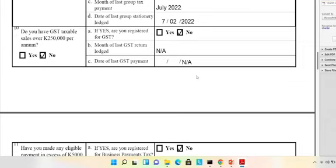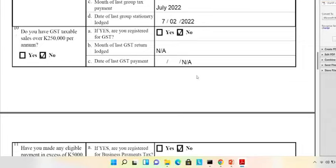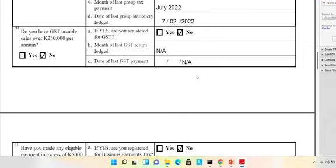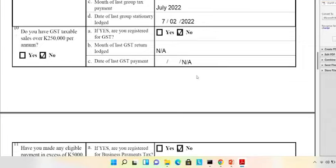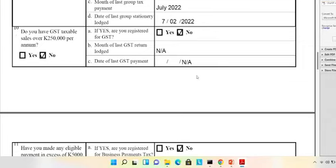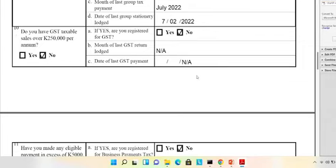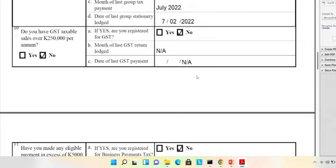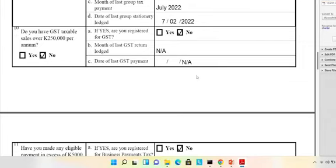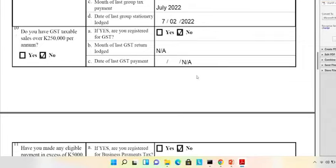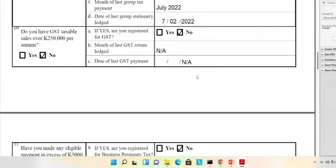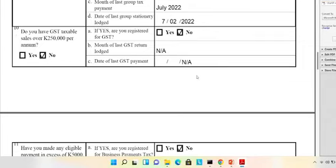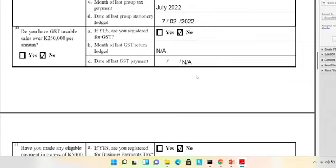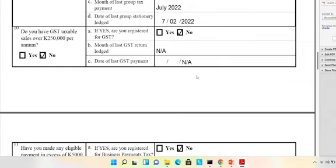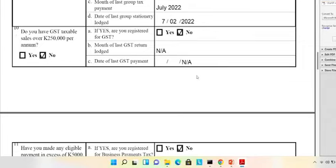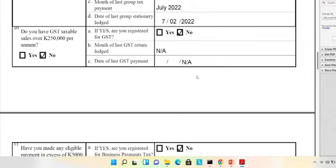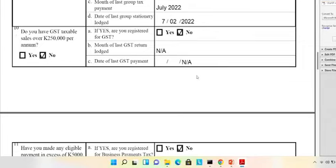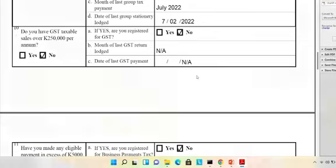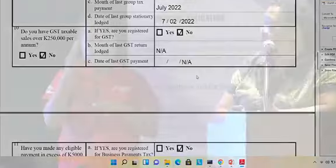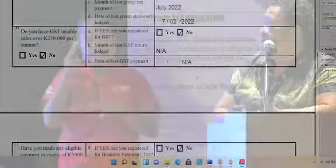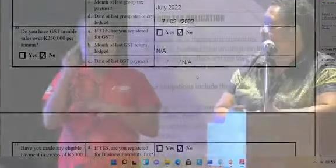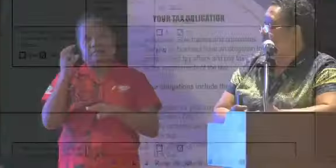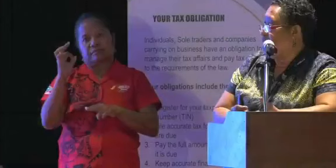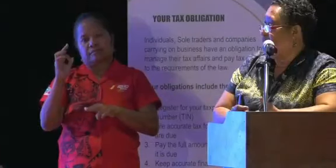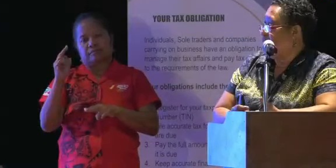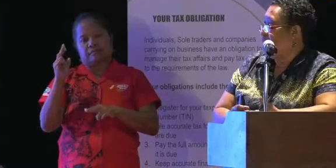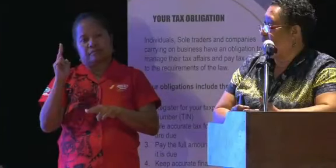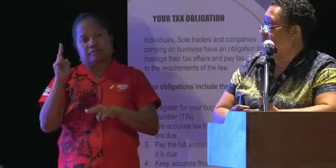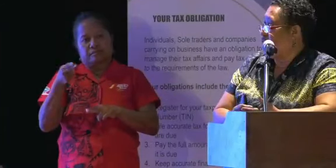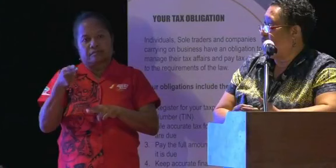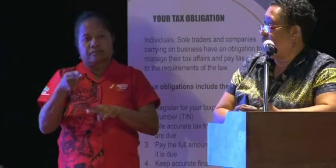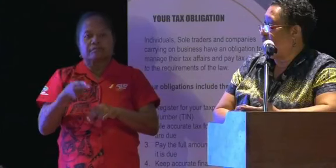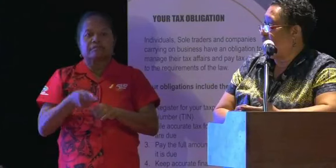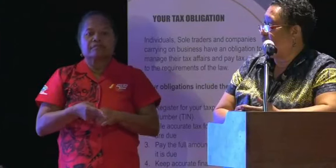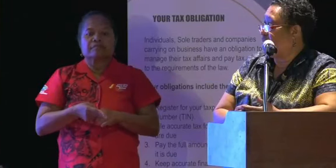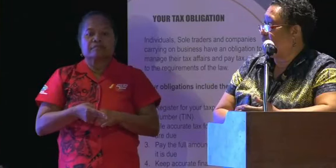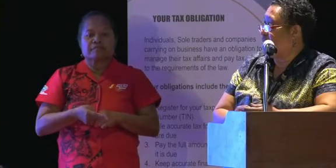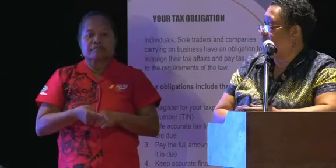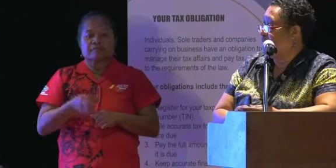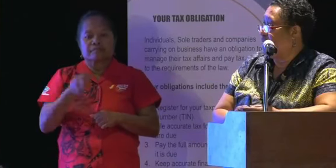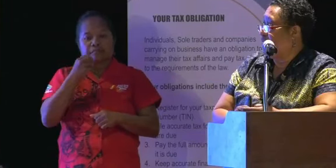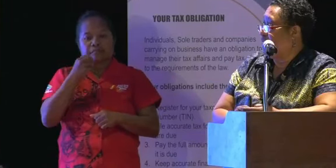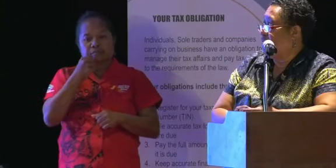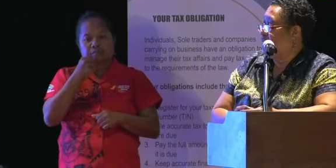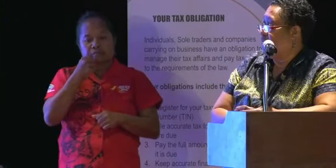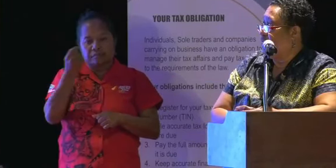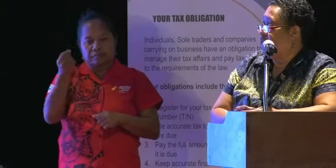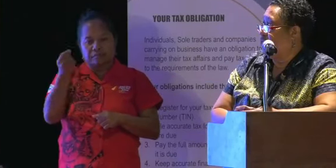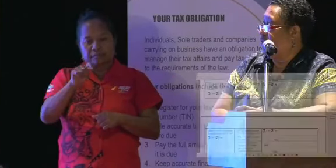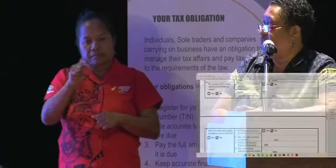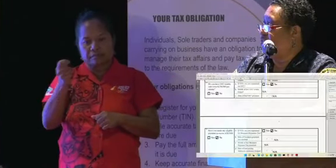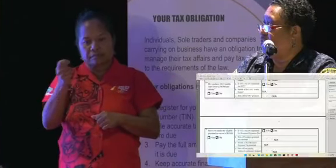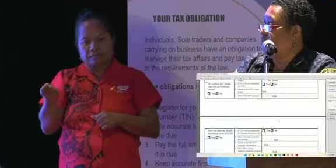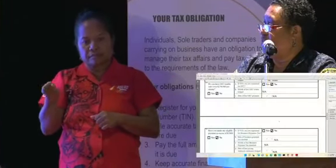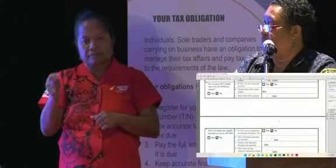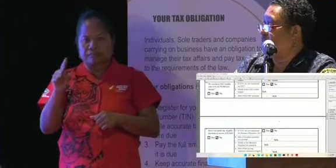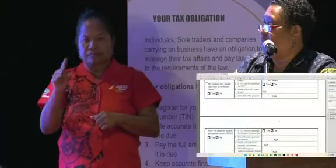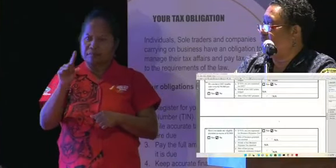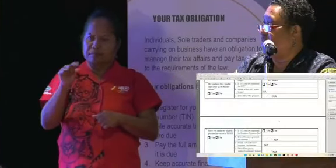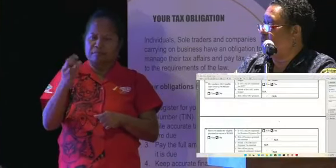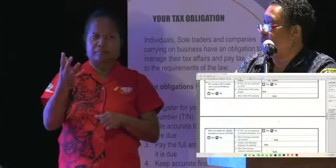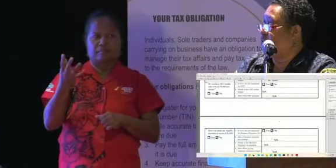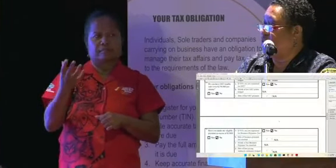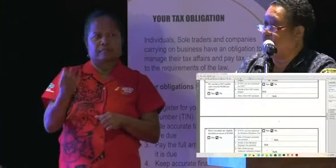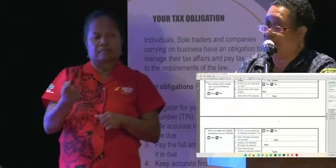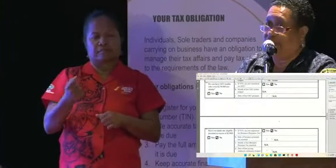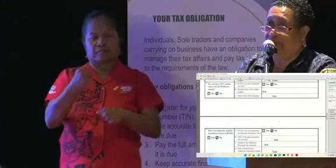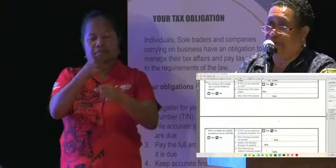was lodged on the 7th of February 2022. The next question asks, do you have GST payable